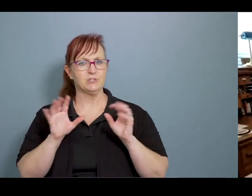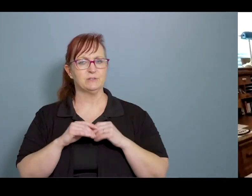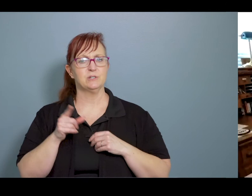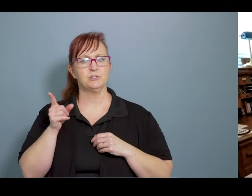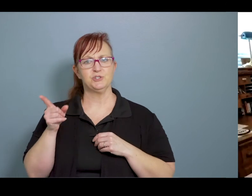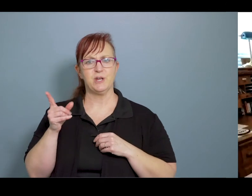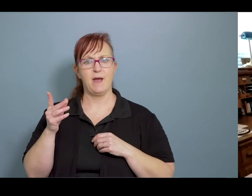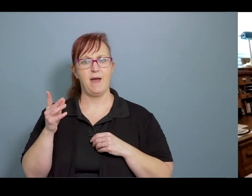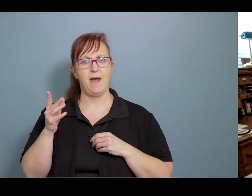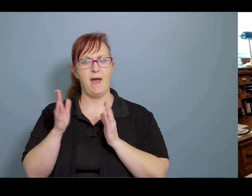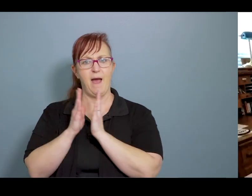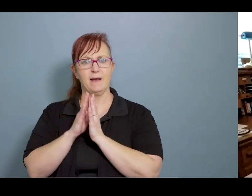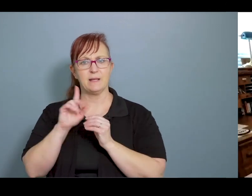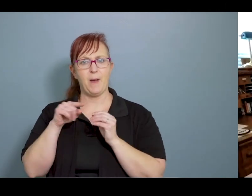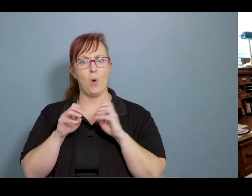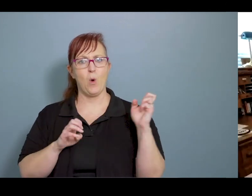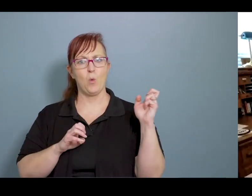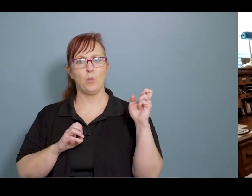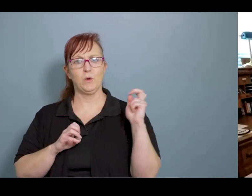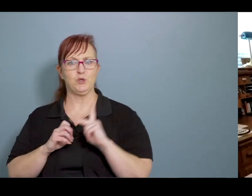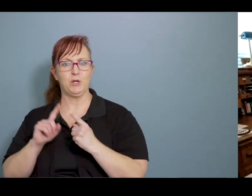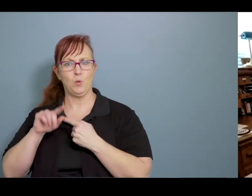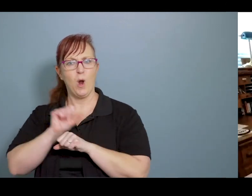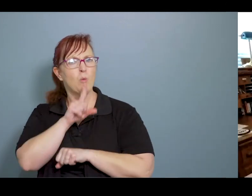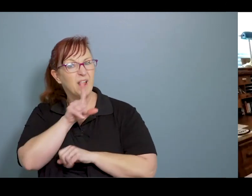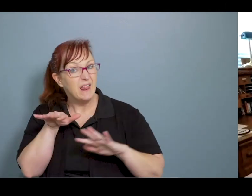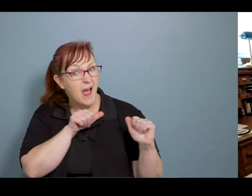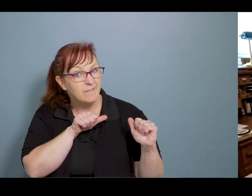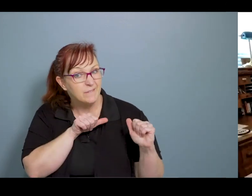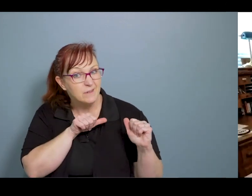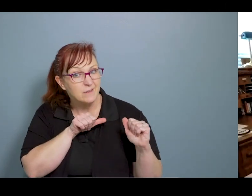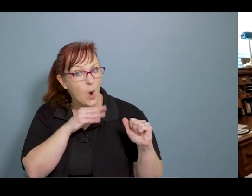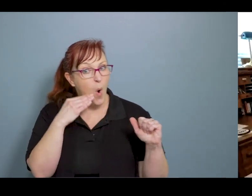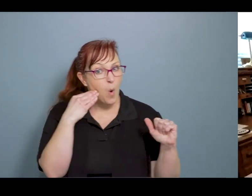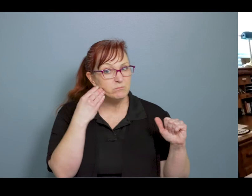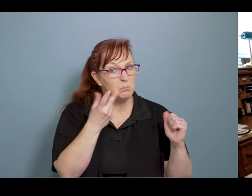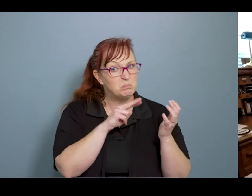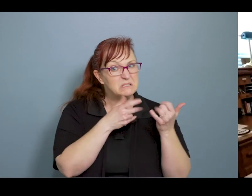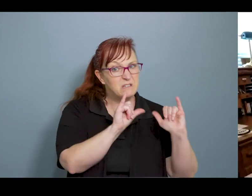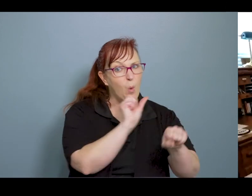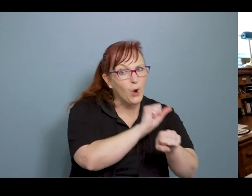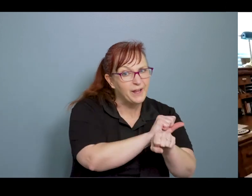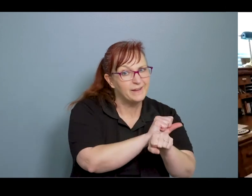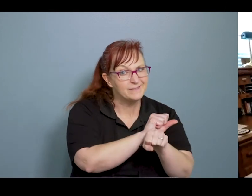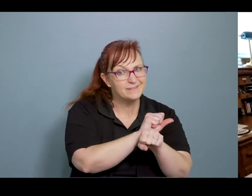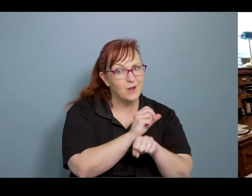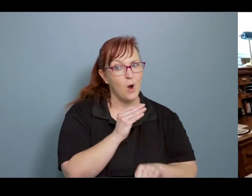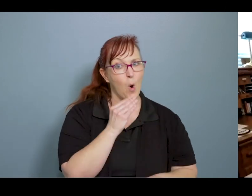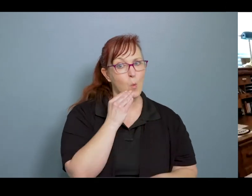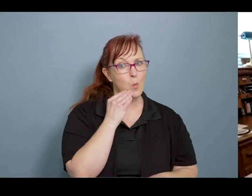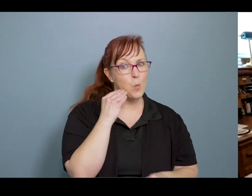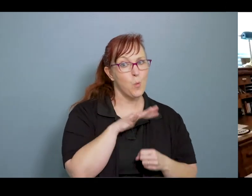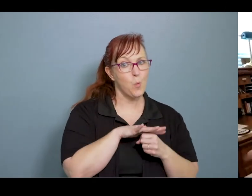Gilchrist asked about returning to work. I don't know that we ever left work. We're still working. So it's just that we're working